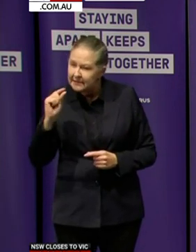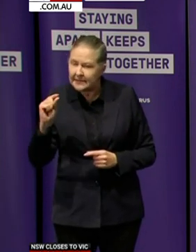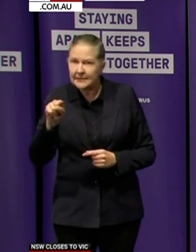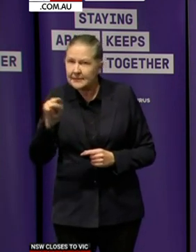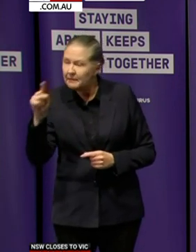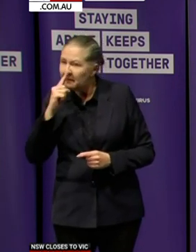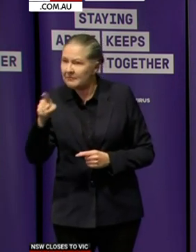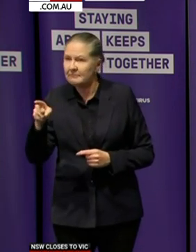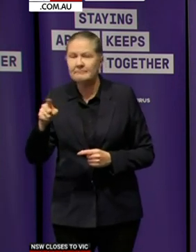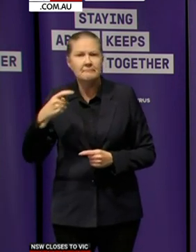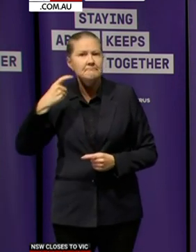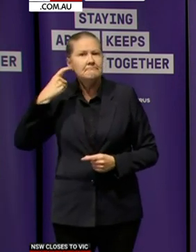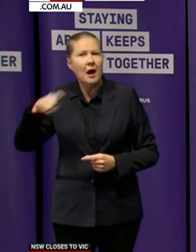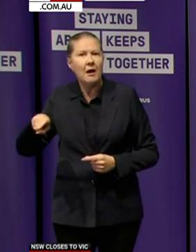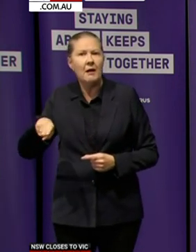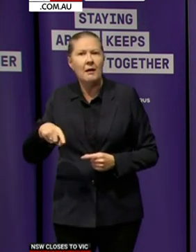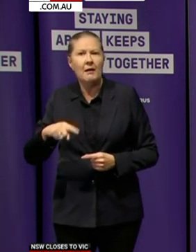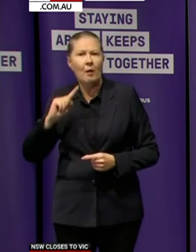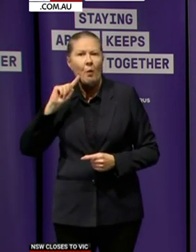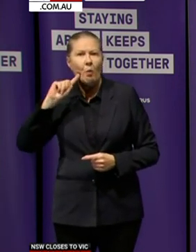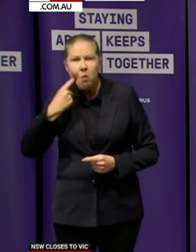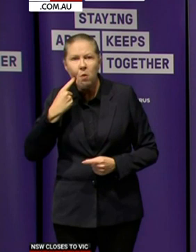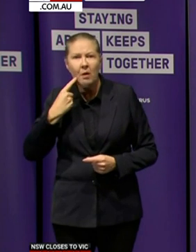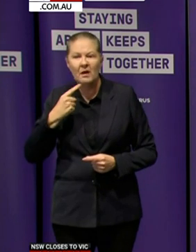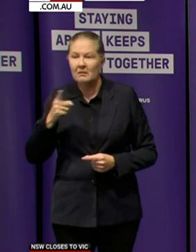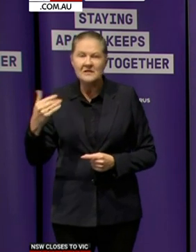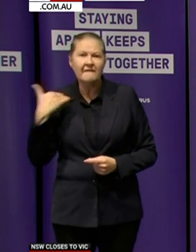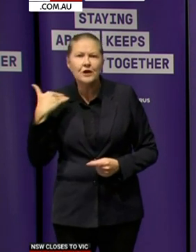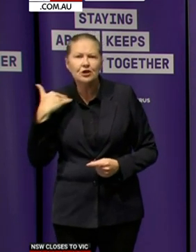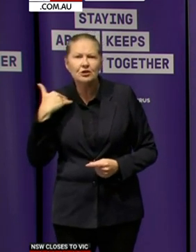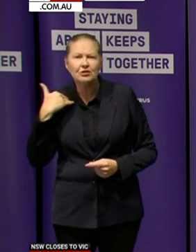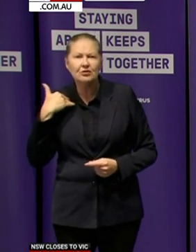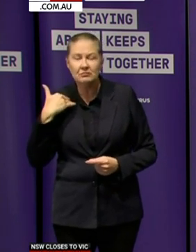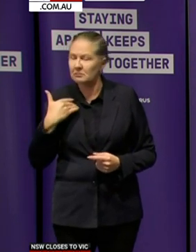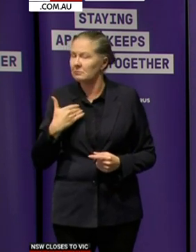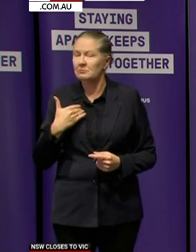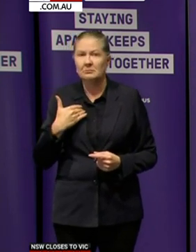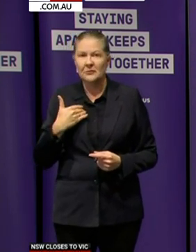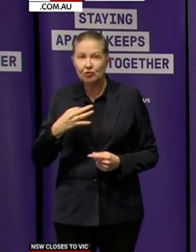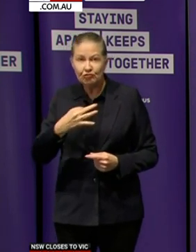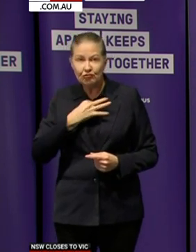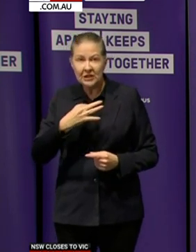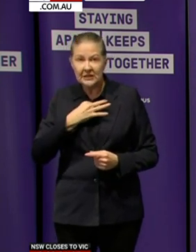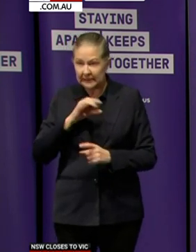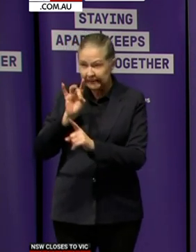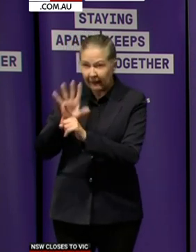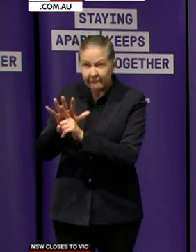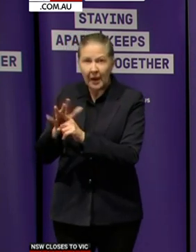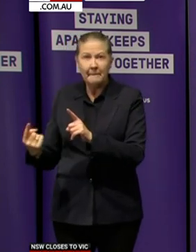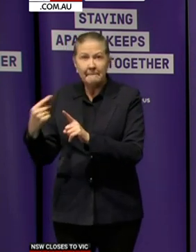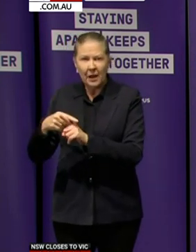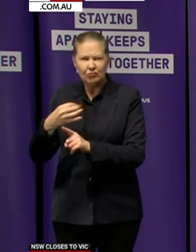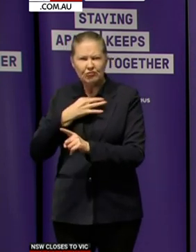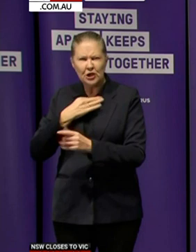there to make sure that you're not making choices, selfish choices, that put not only your own health at risk, the health of your